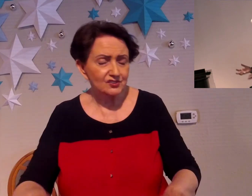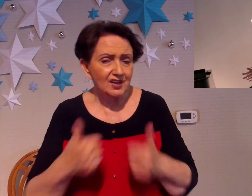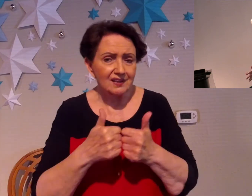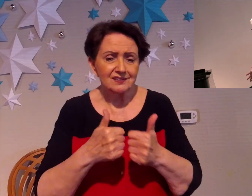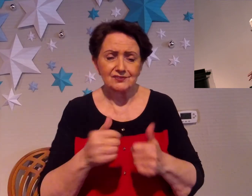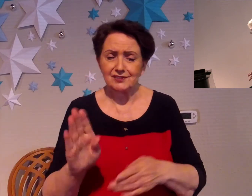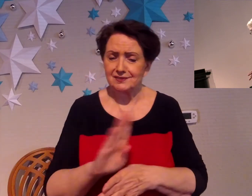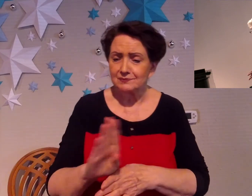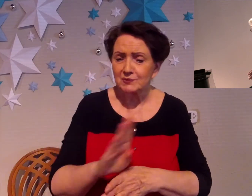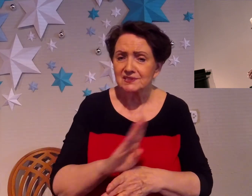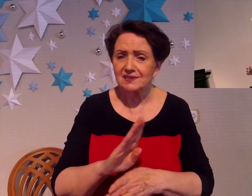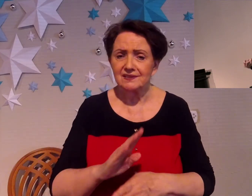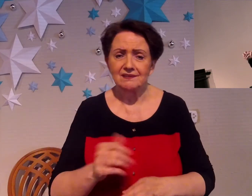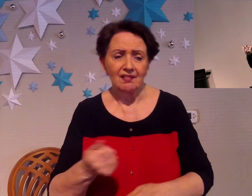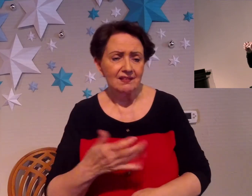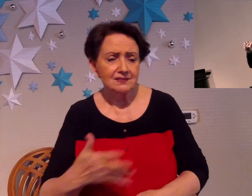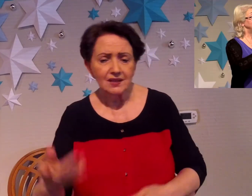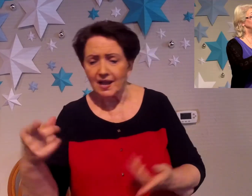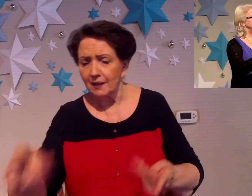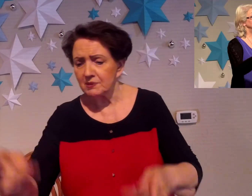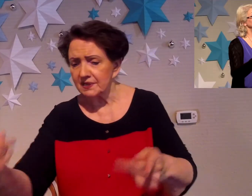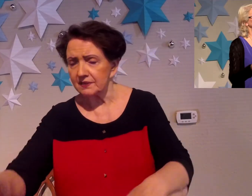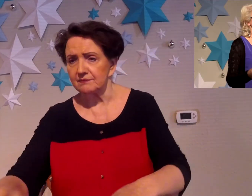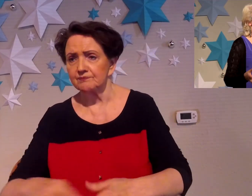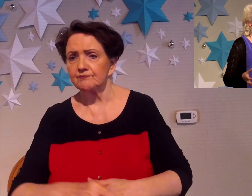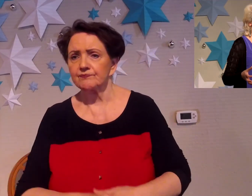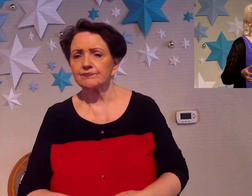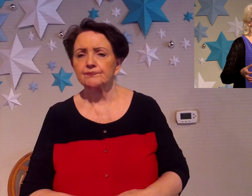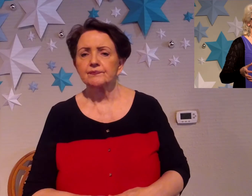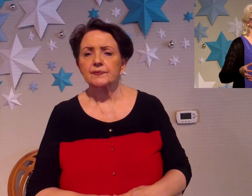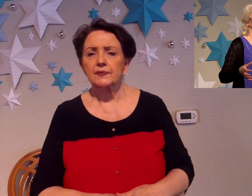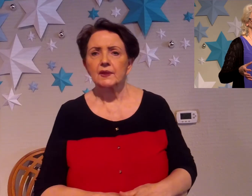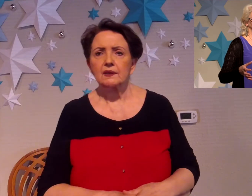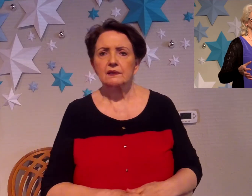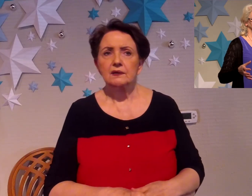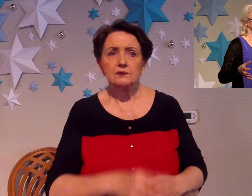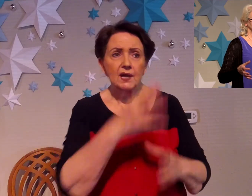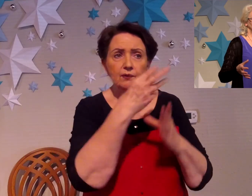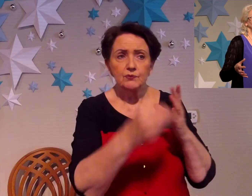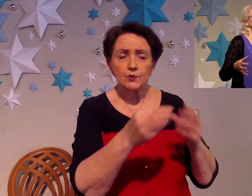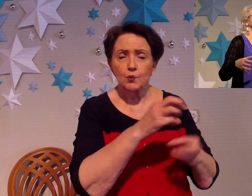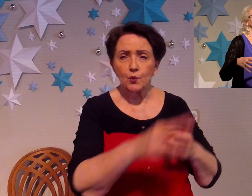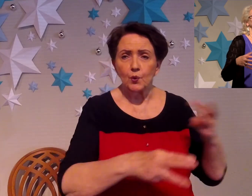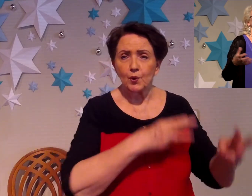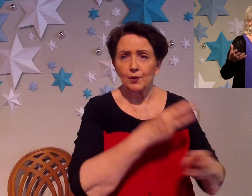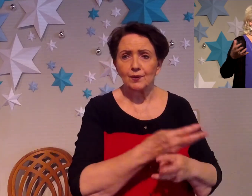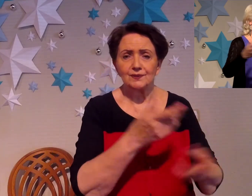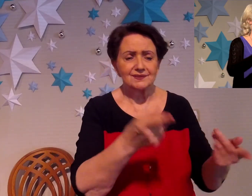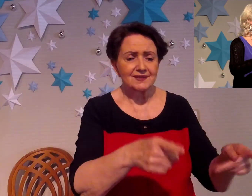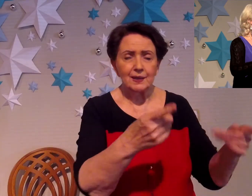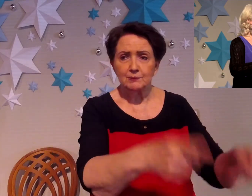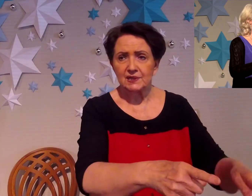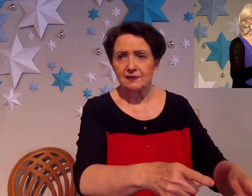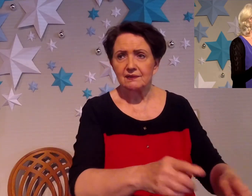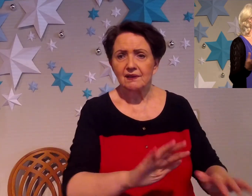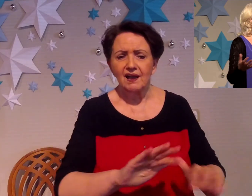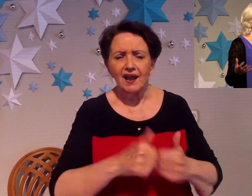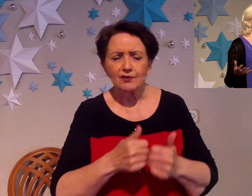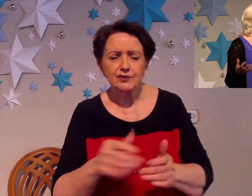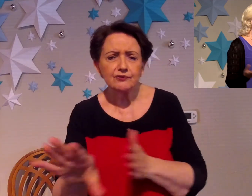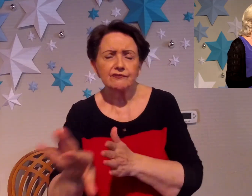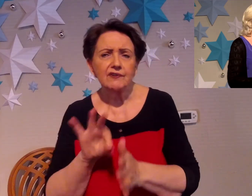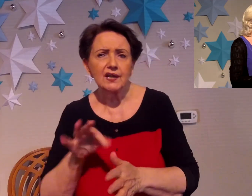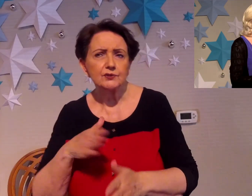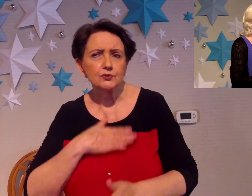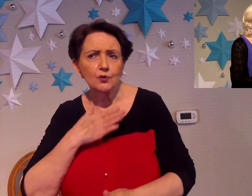all this stuff is going on. And then we have what's going on in the world. How can we be joyful when there's